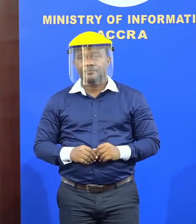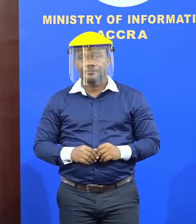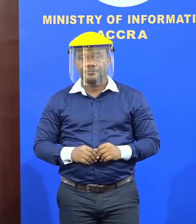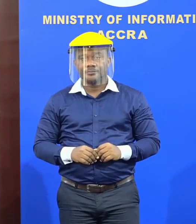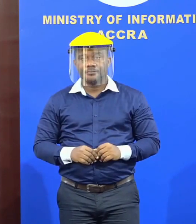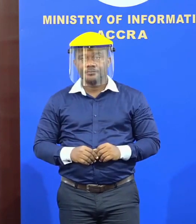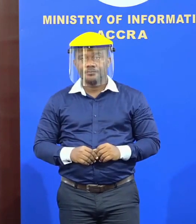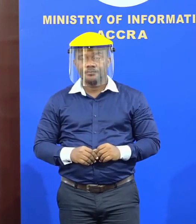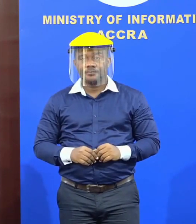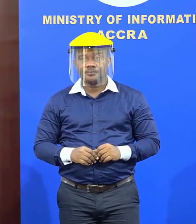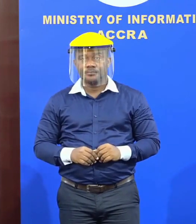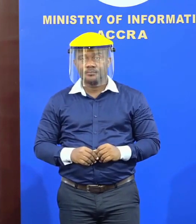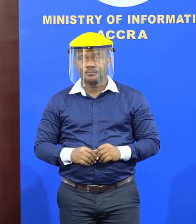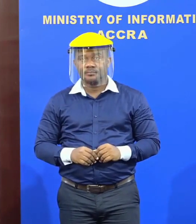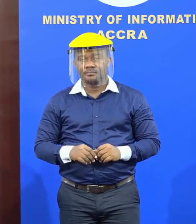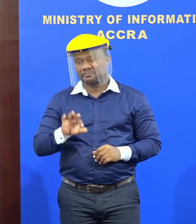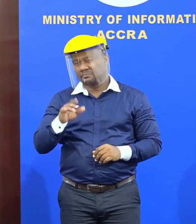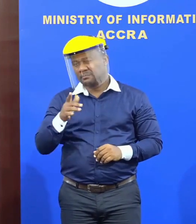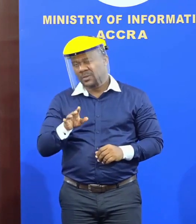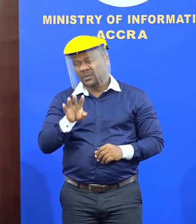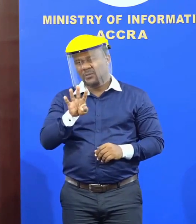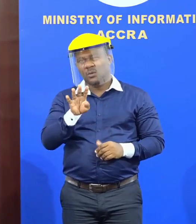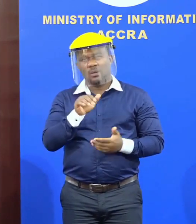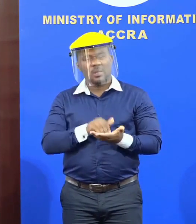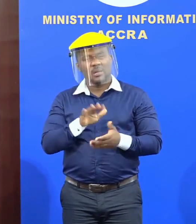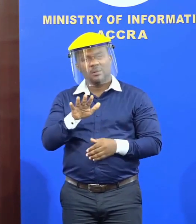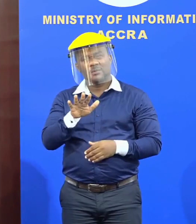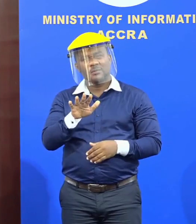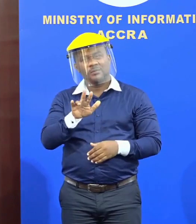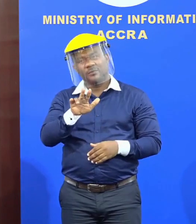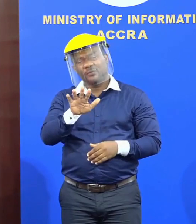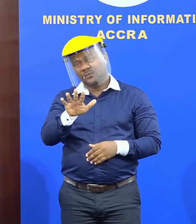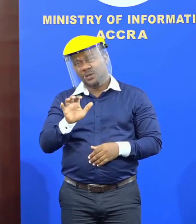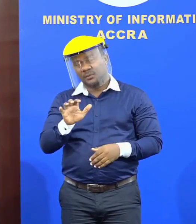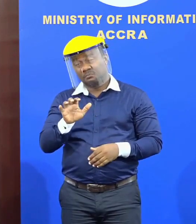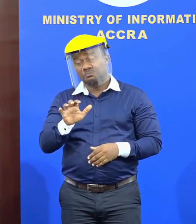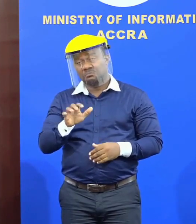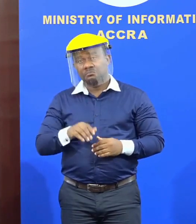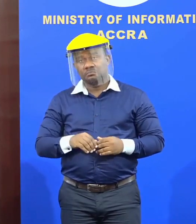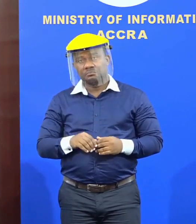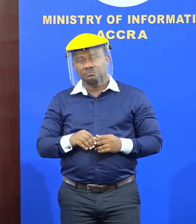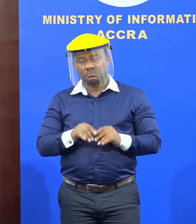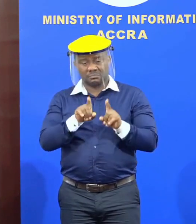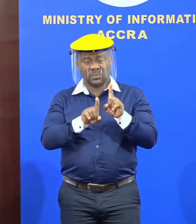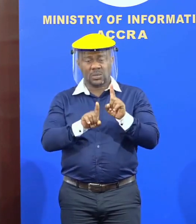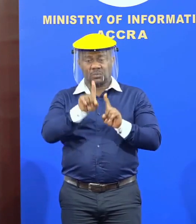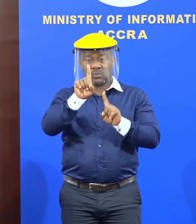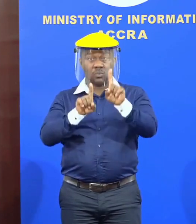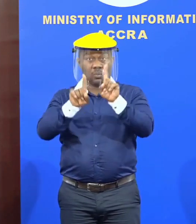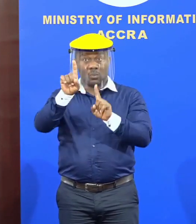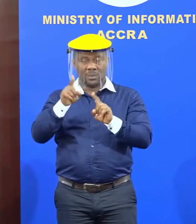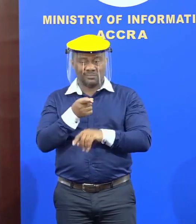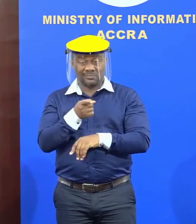And we peaked almost about 4,500. We're doing about 3,750 currently a day.